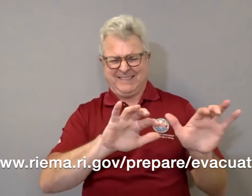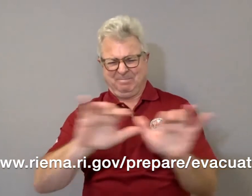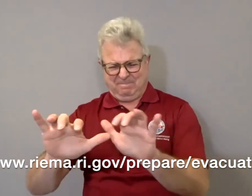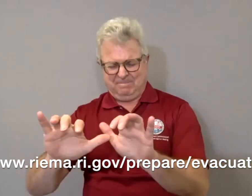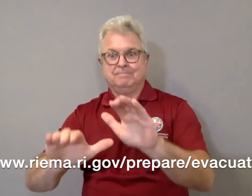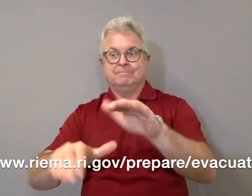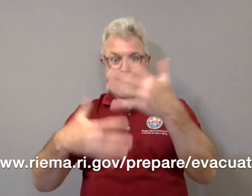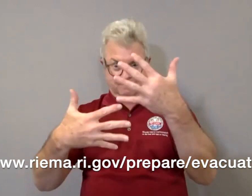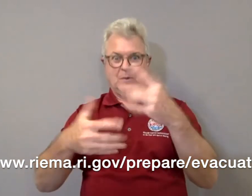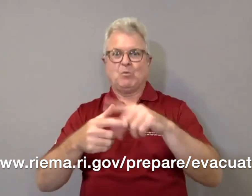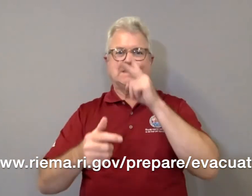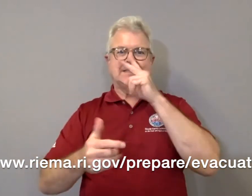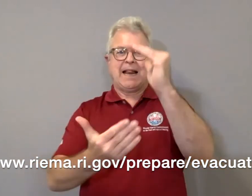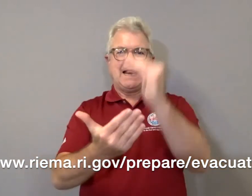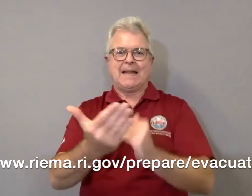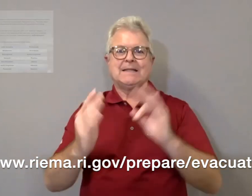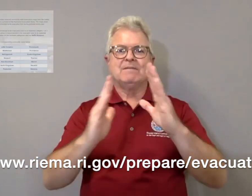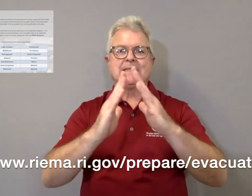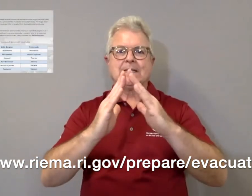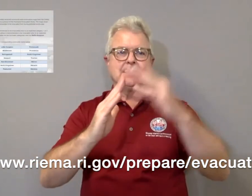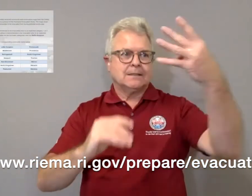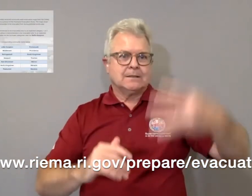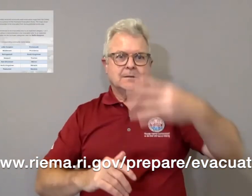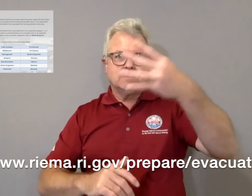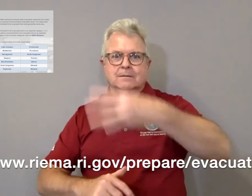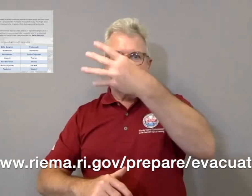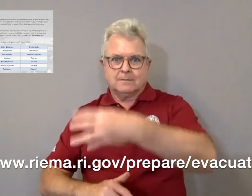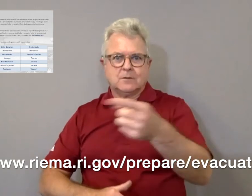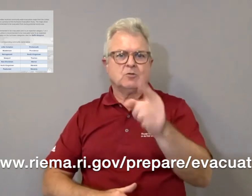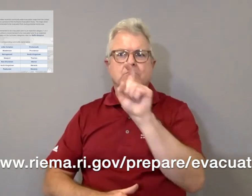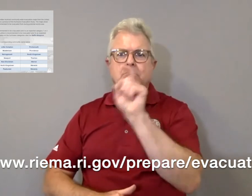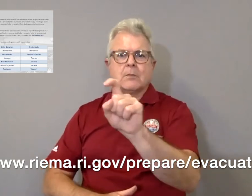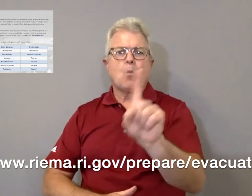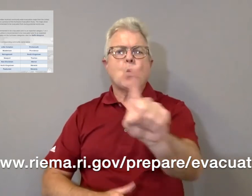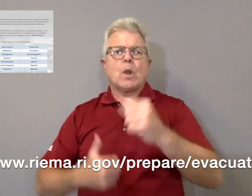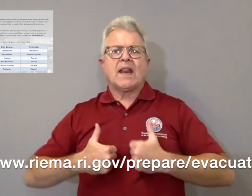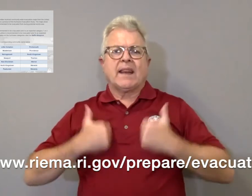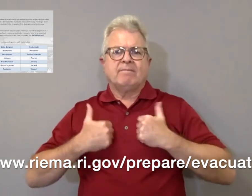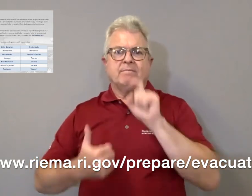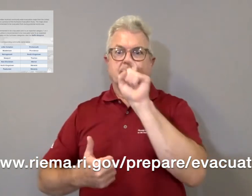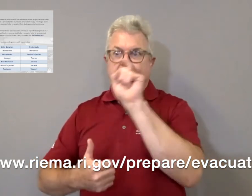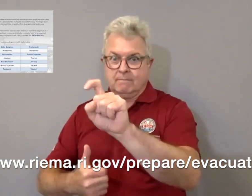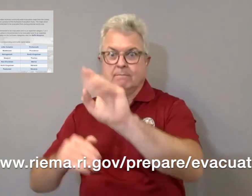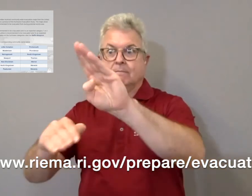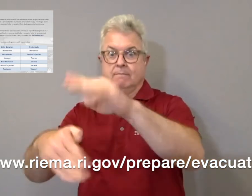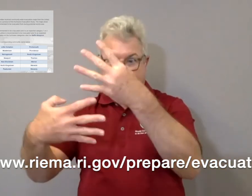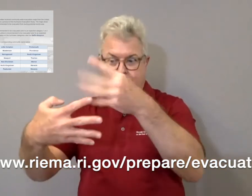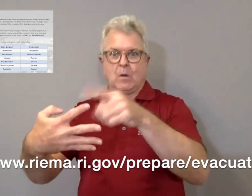And when you pull up this link, you will see a list of towns. Click on the town